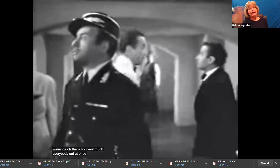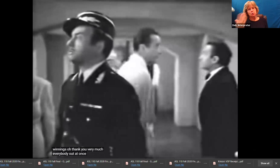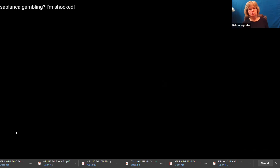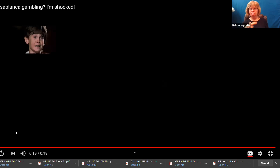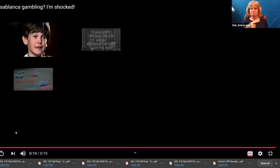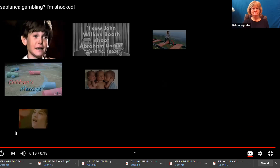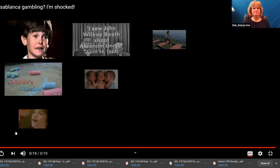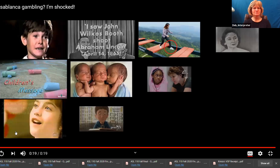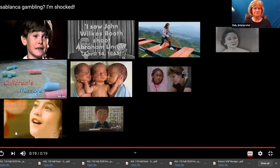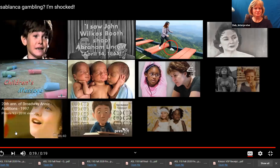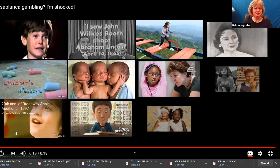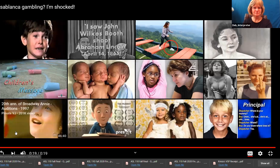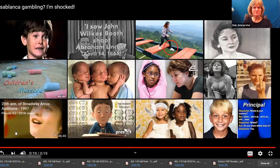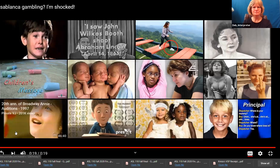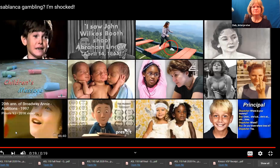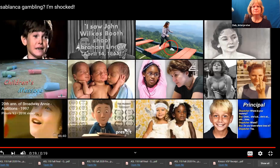out at once.